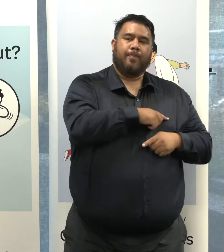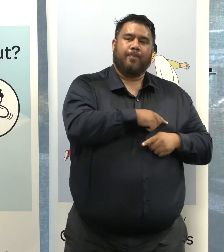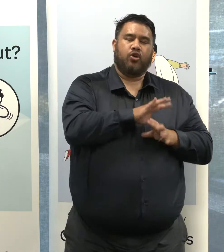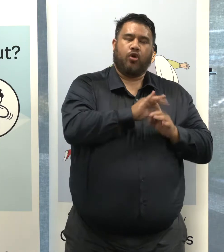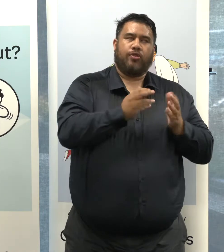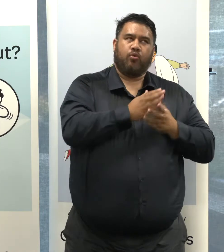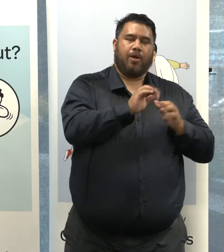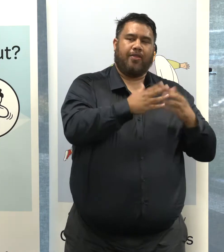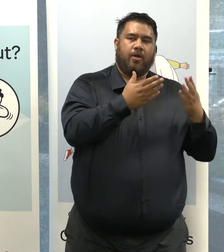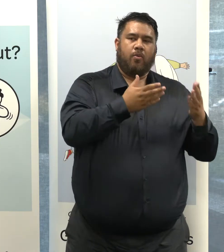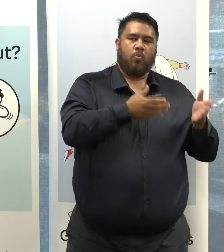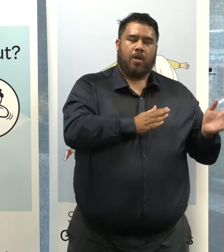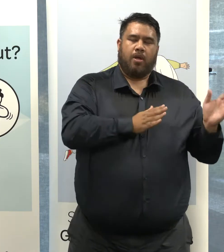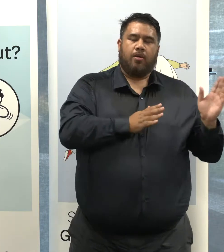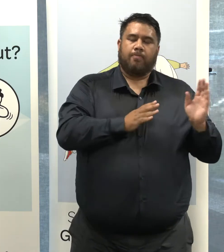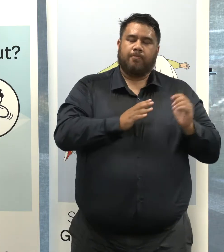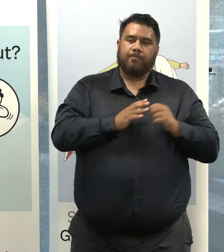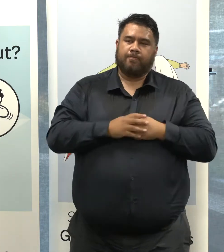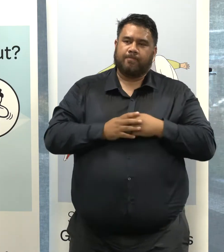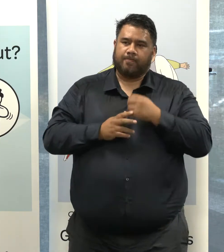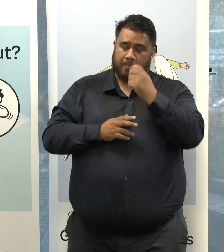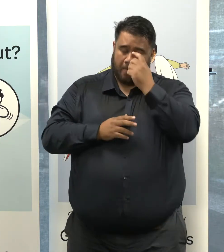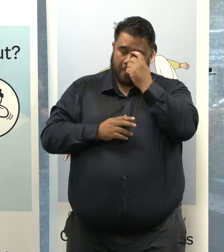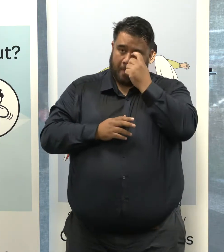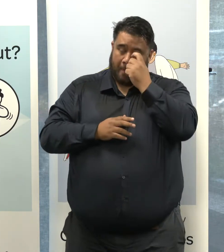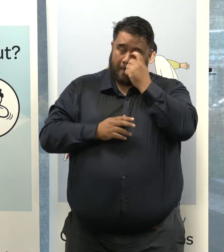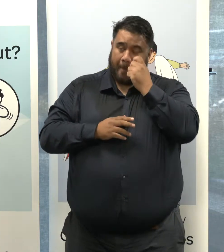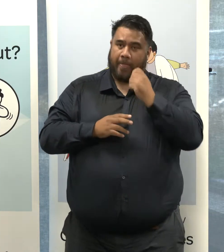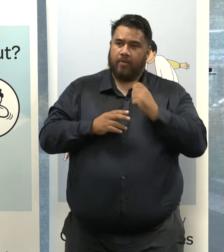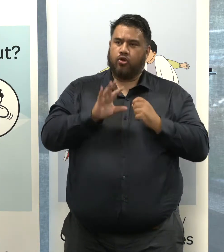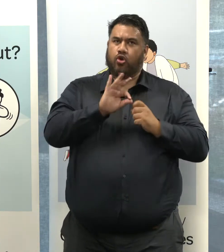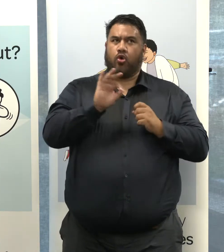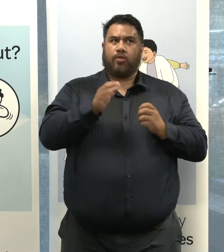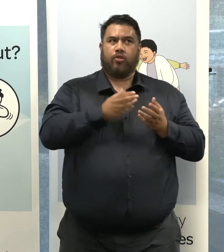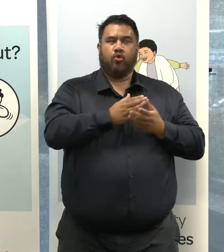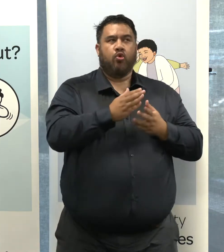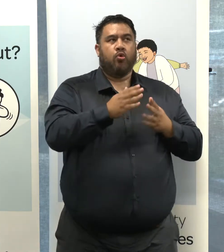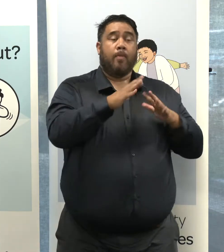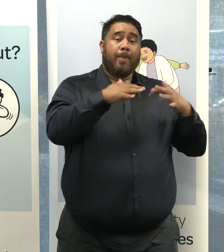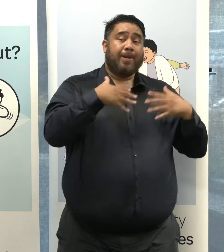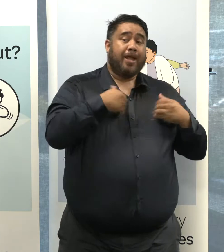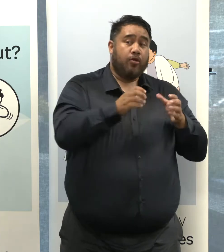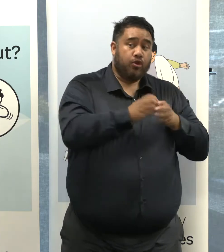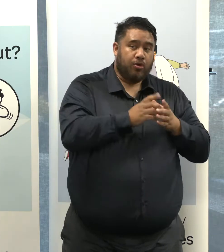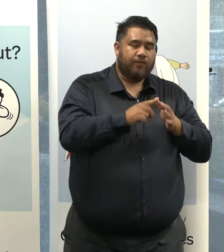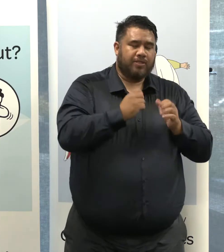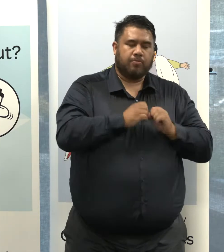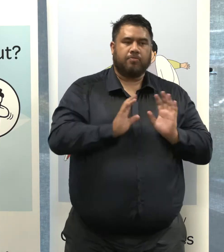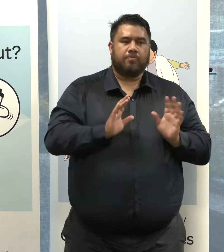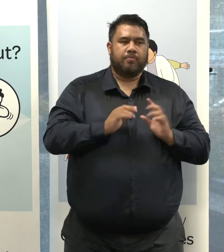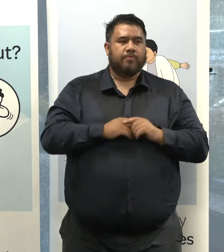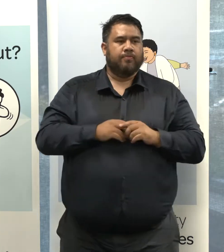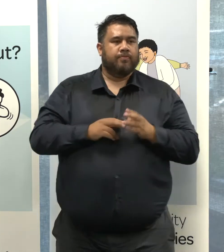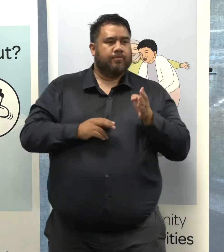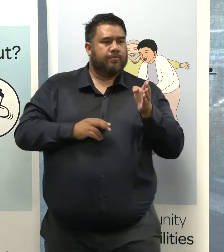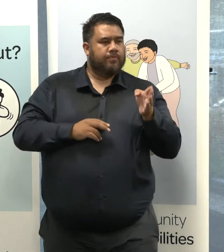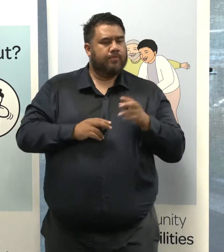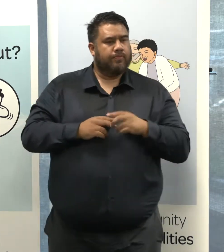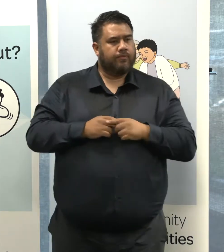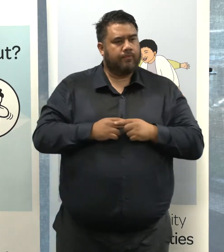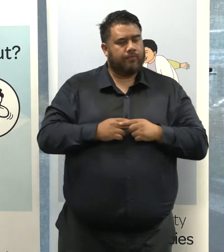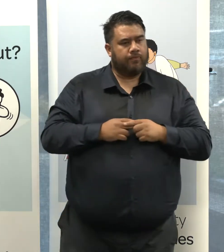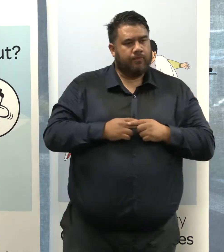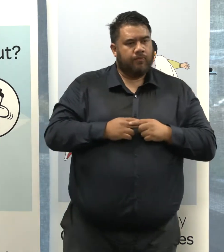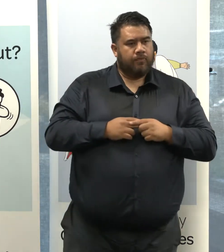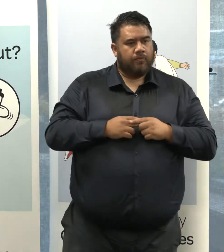reporting avenue through public health units that we have relied on previously as well. Can you explain why we